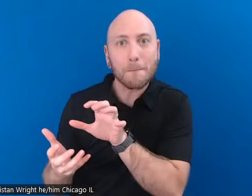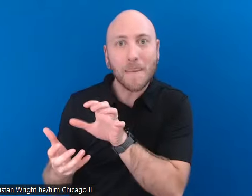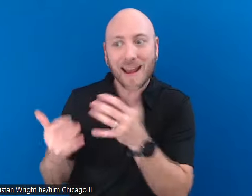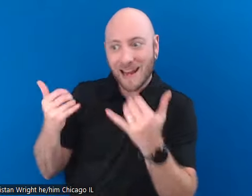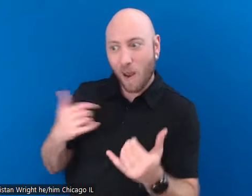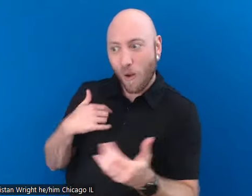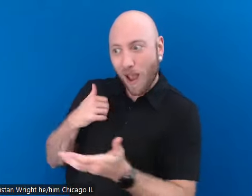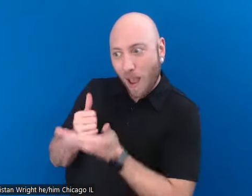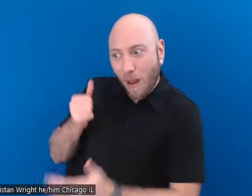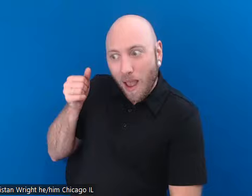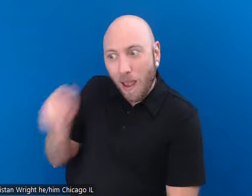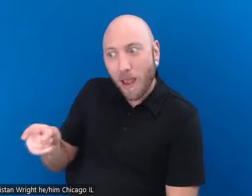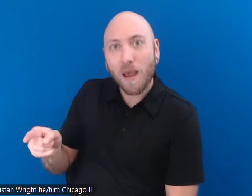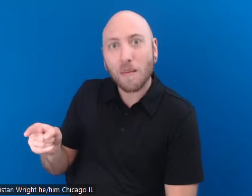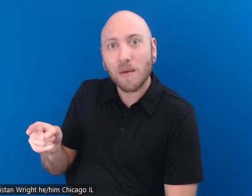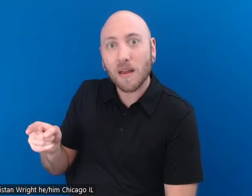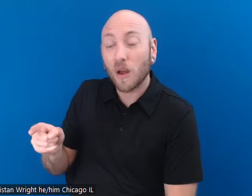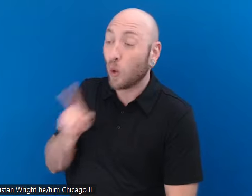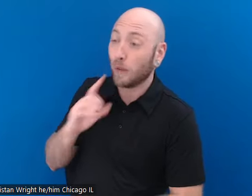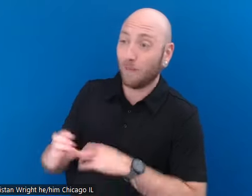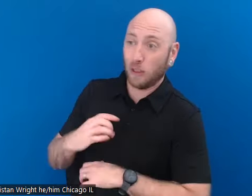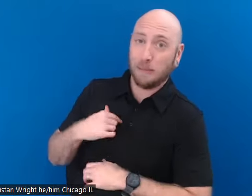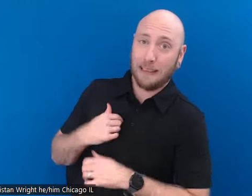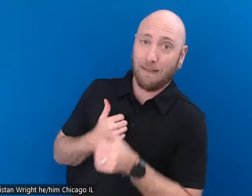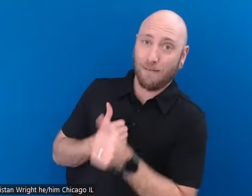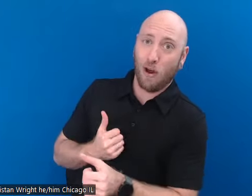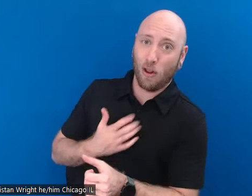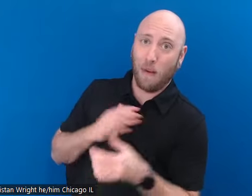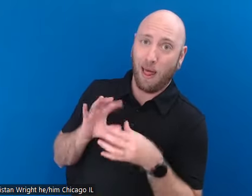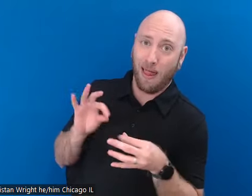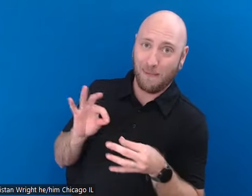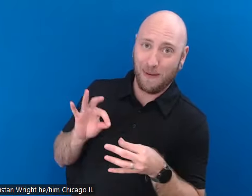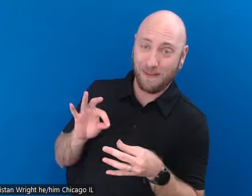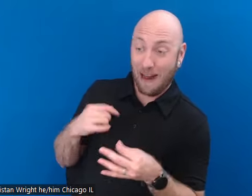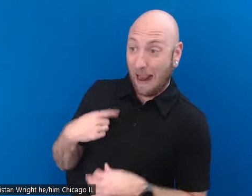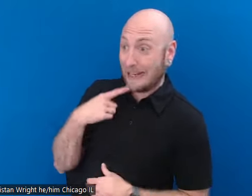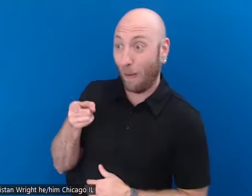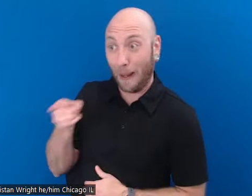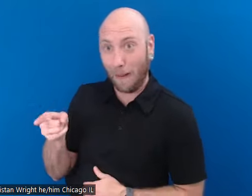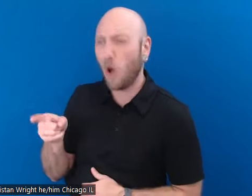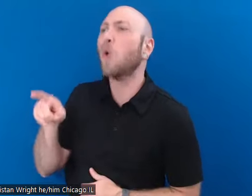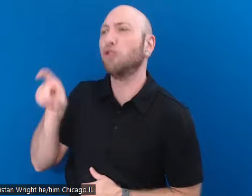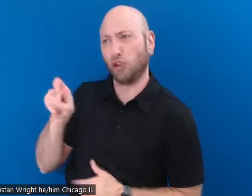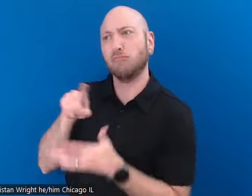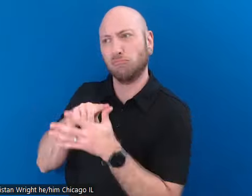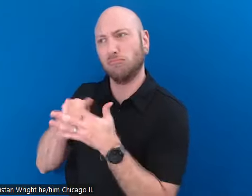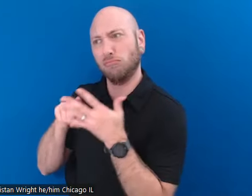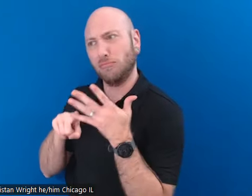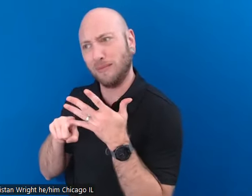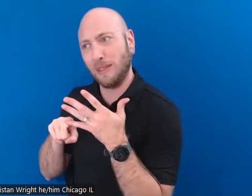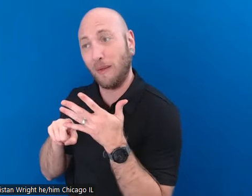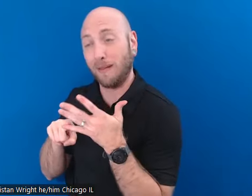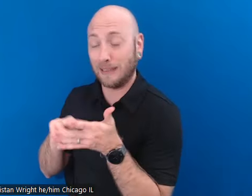person. And it forced me to do the things that I was telling him to do, right? Because I didn't want to be a